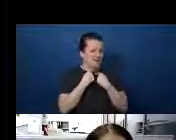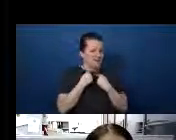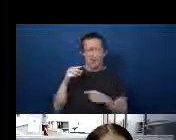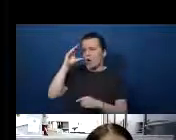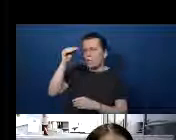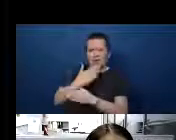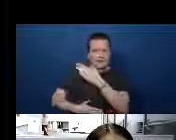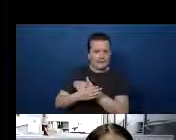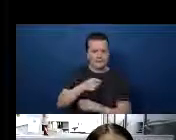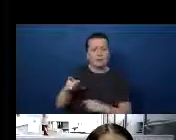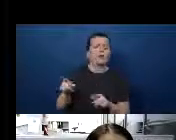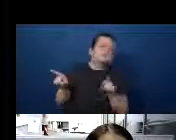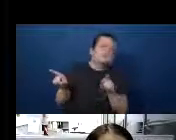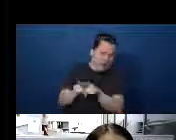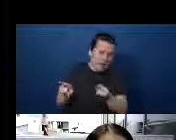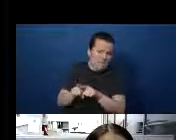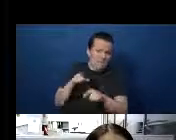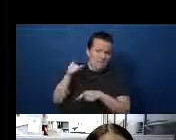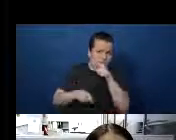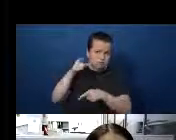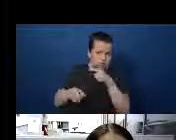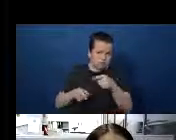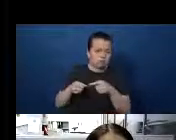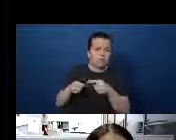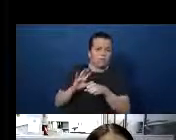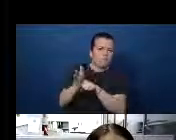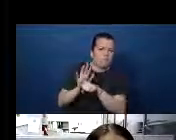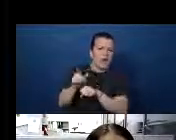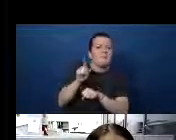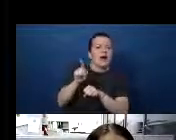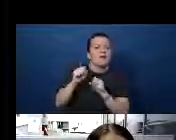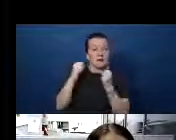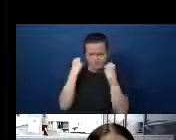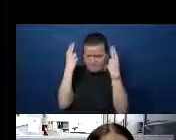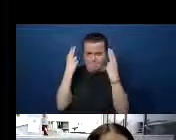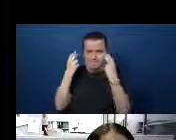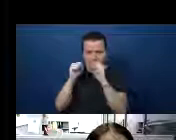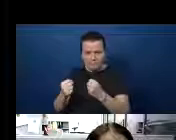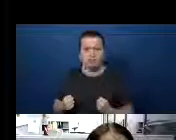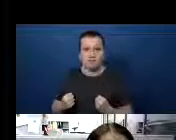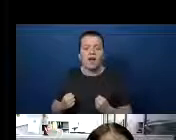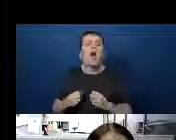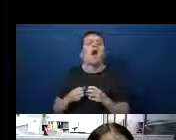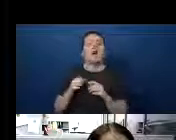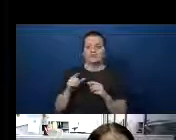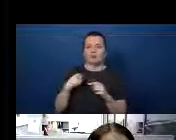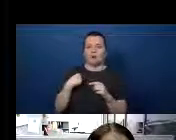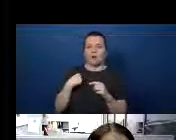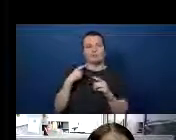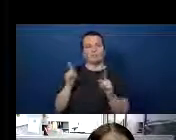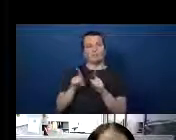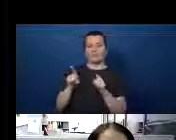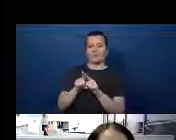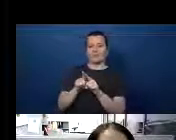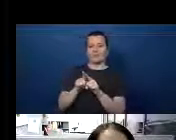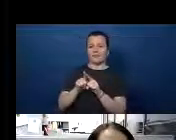also experience bullying, they are more likely to fight back the perpetrator as a form of masculinity performance